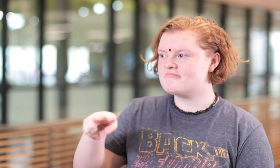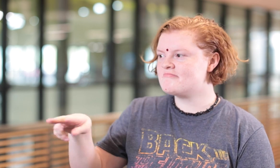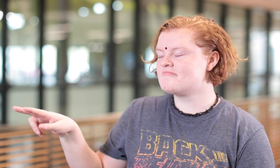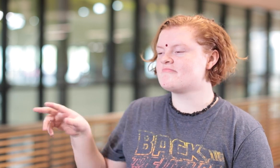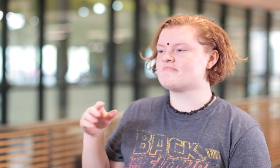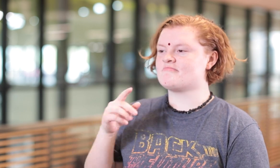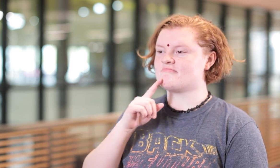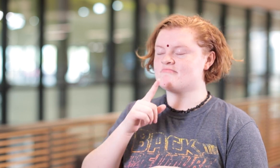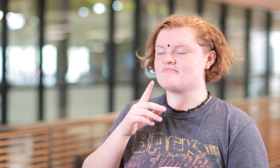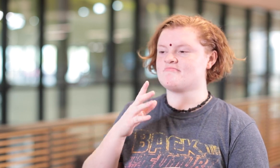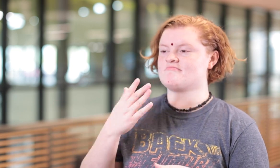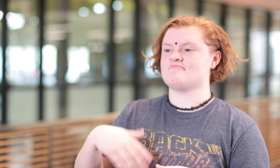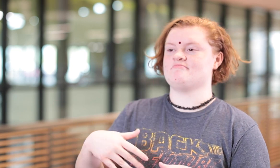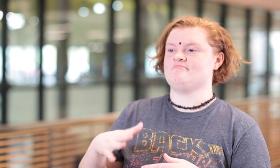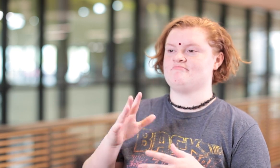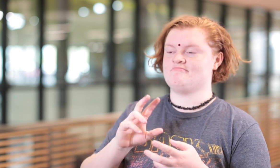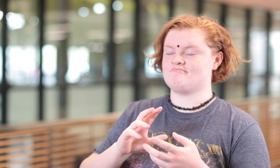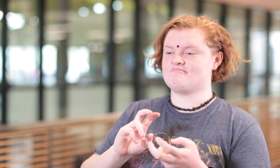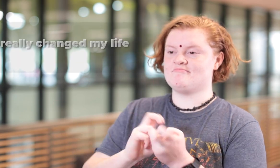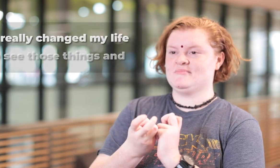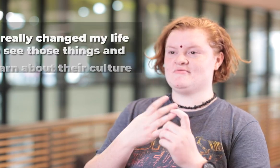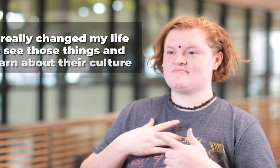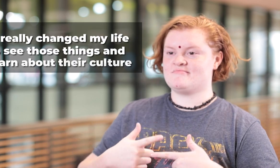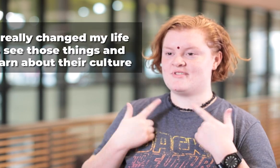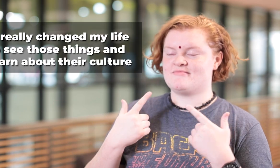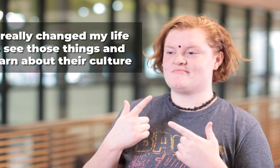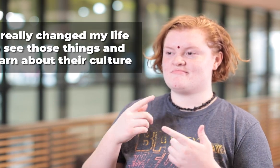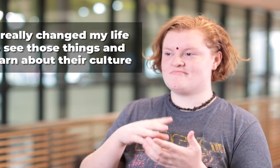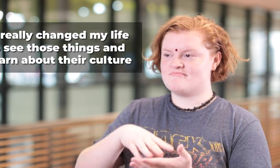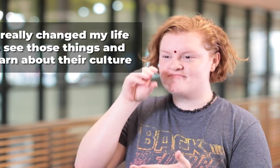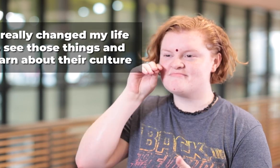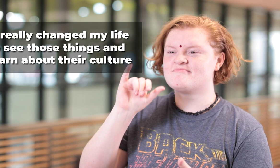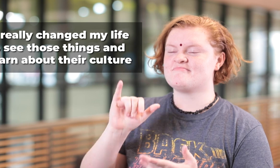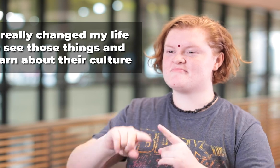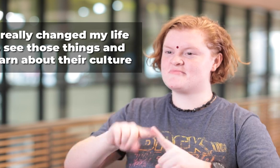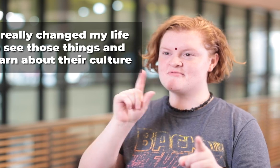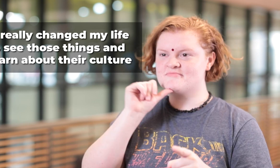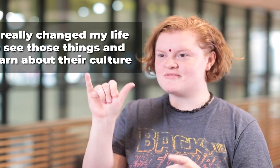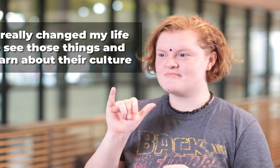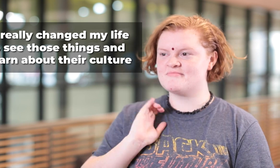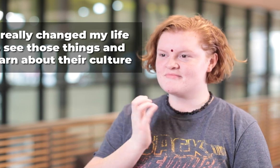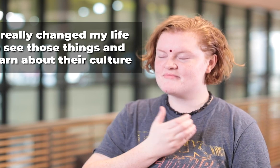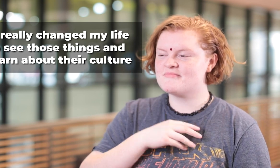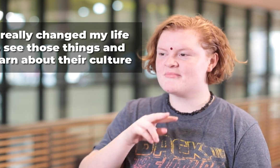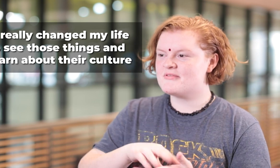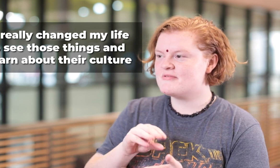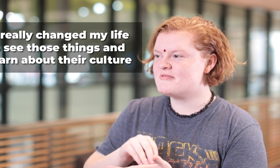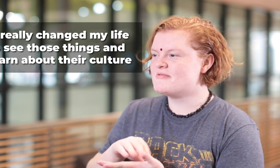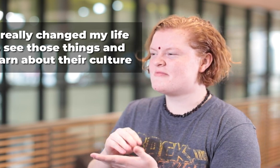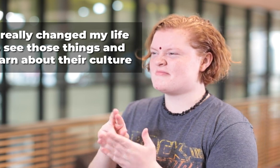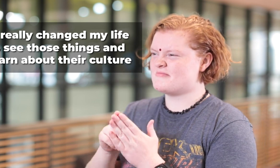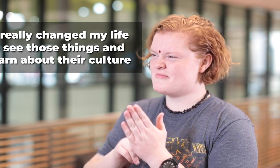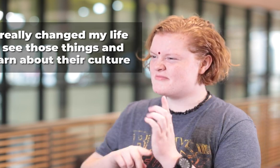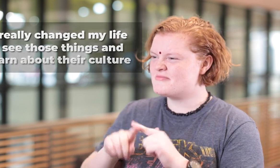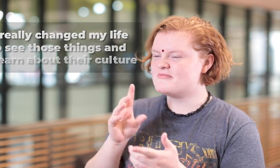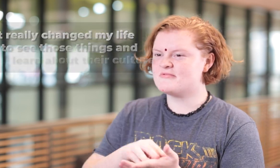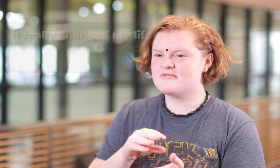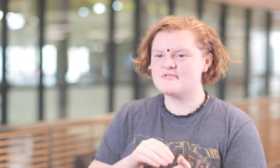speaking and it really changed my life to be able to see those things and learn about their culture.